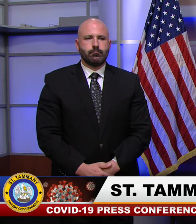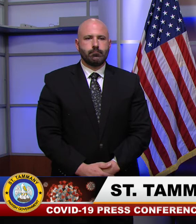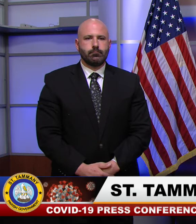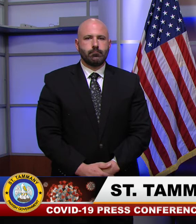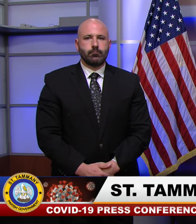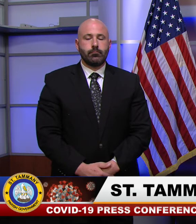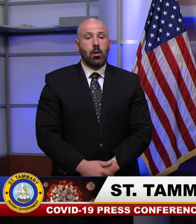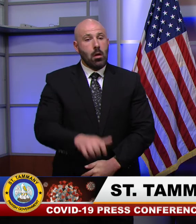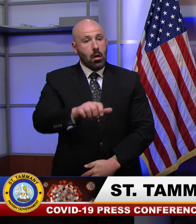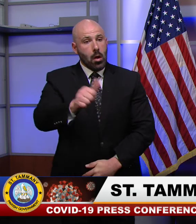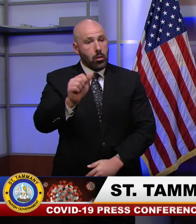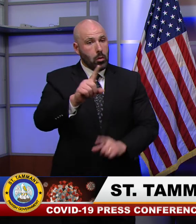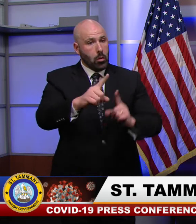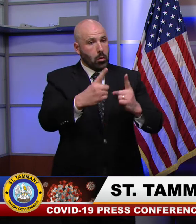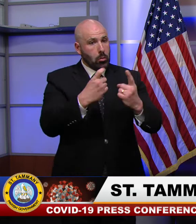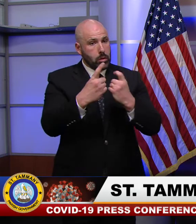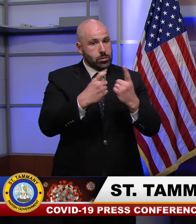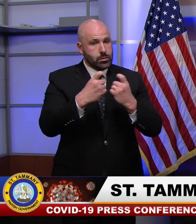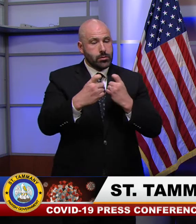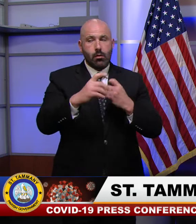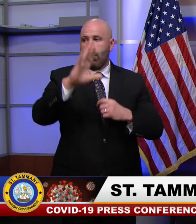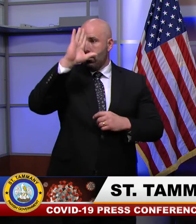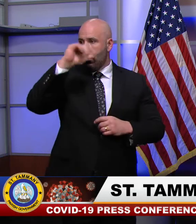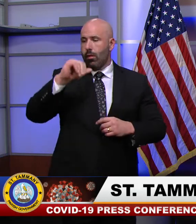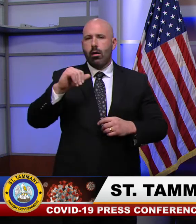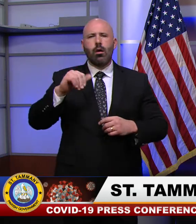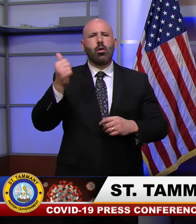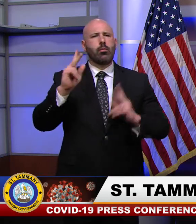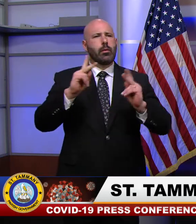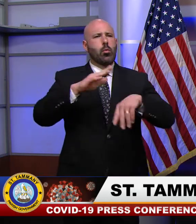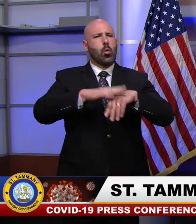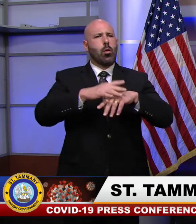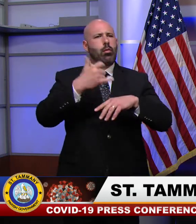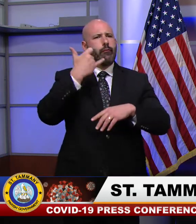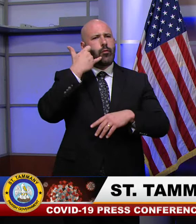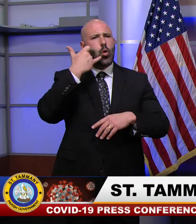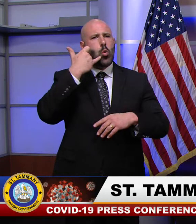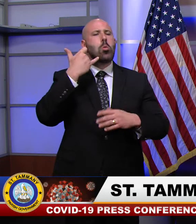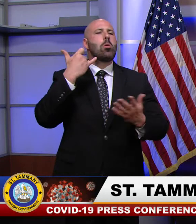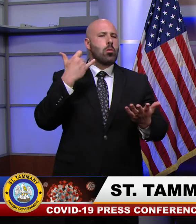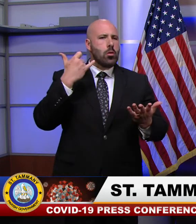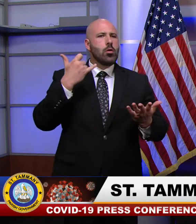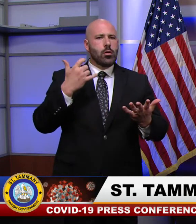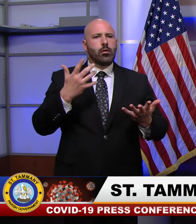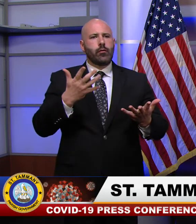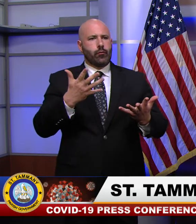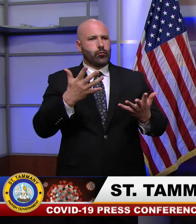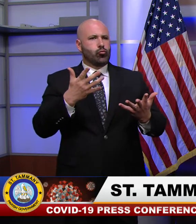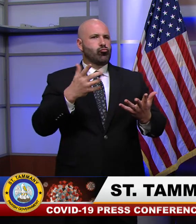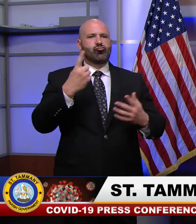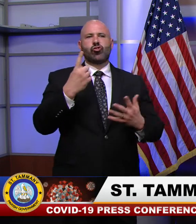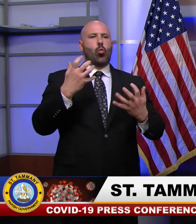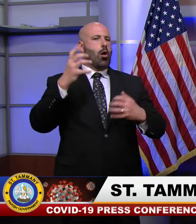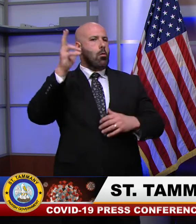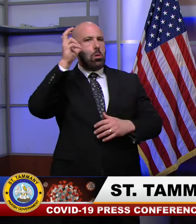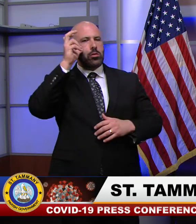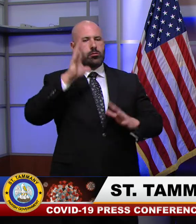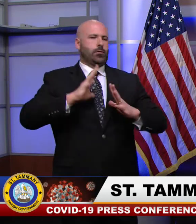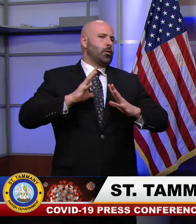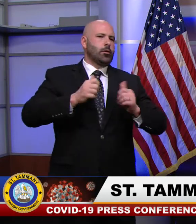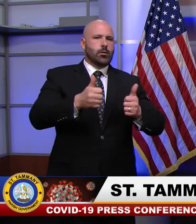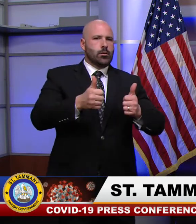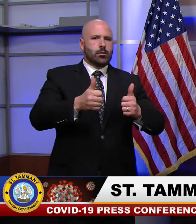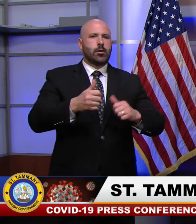Any other questions? I know that there may be other people on the line. If you're just there to listen, that's fine. Or if you'd like